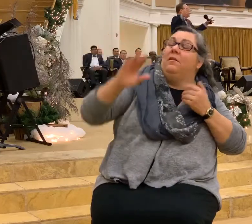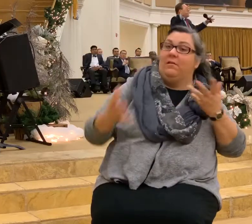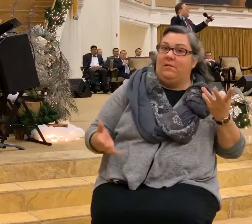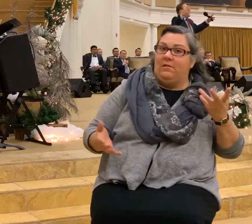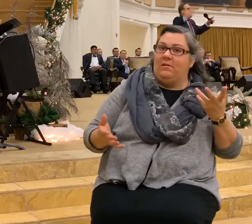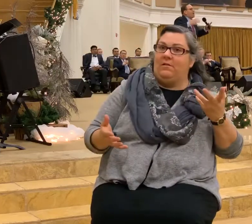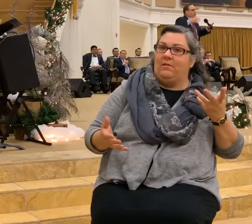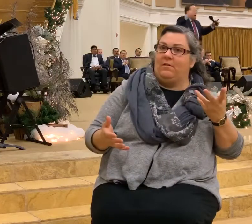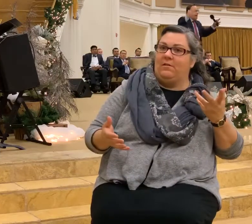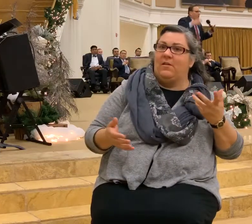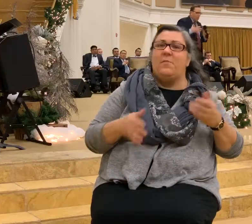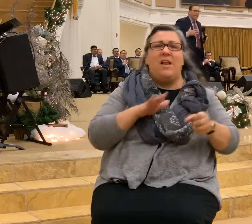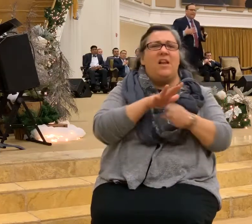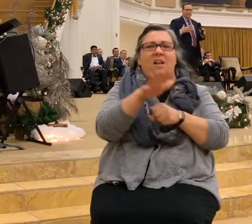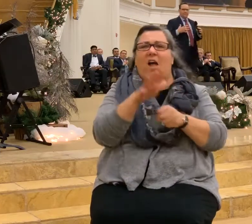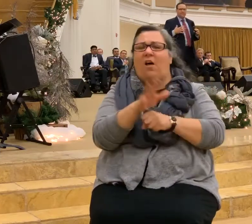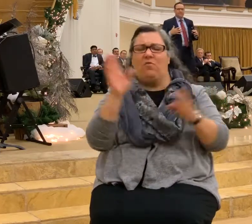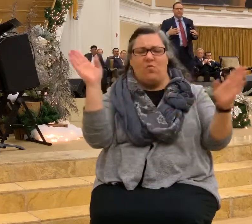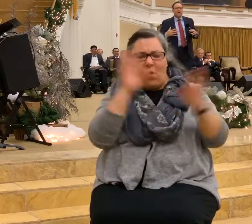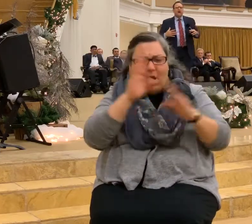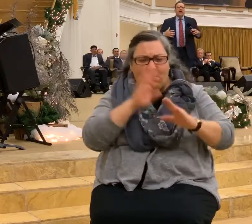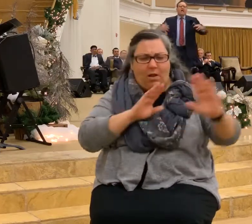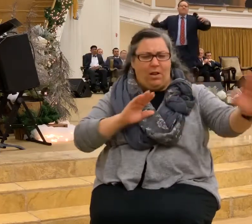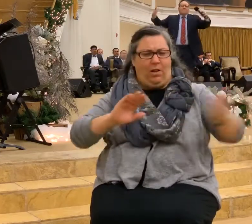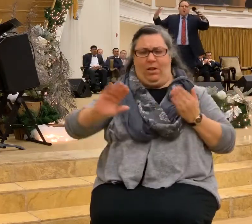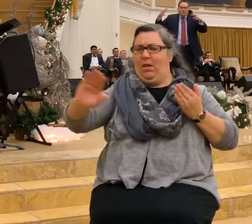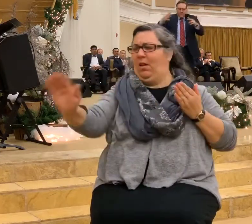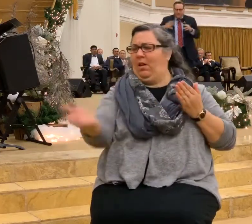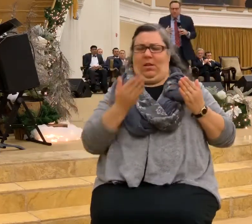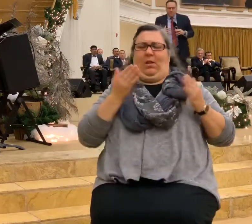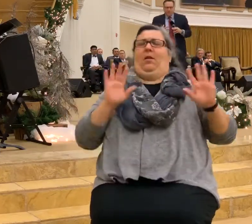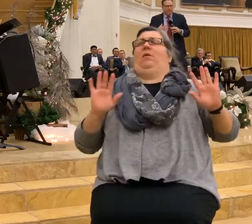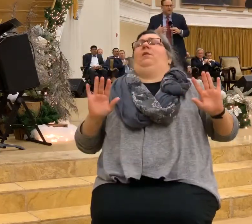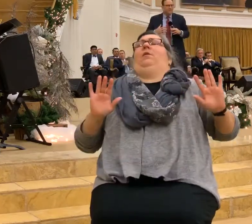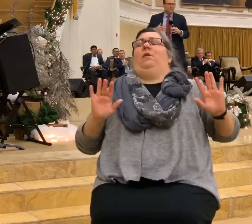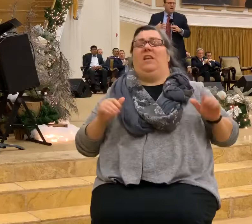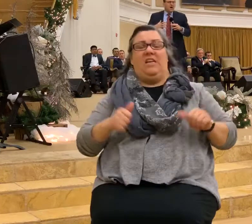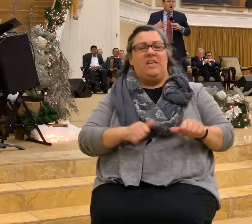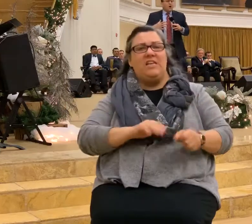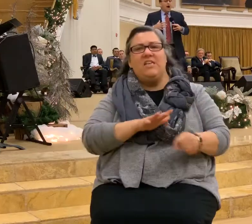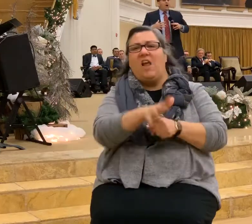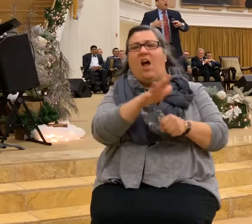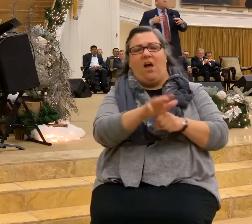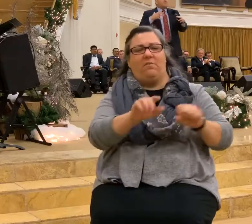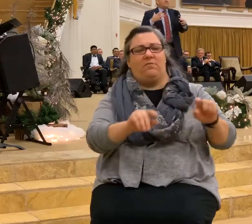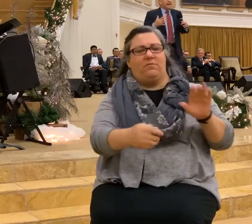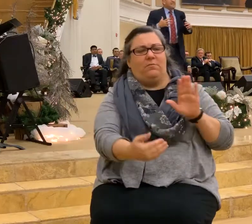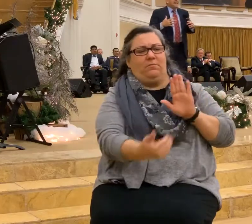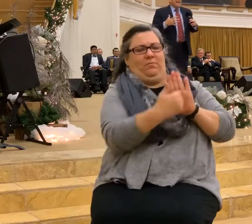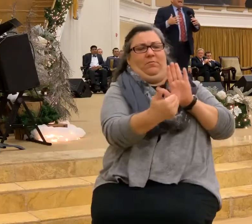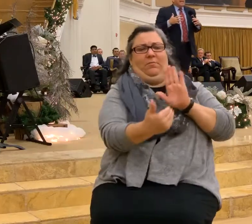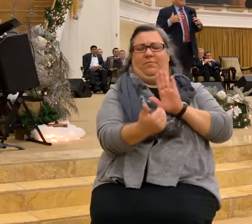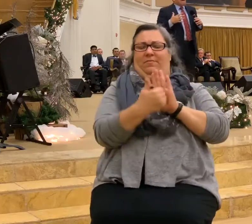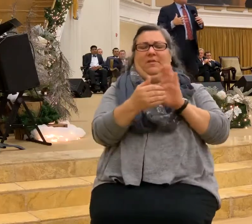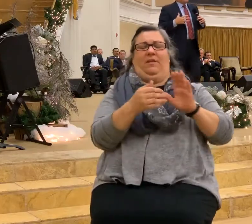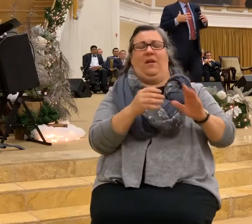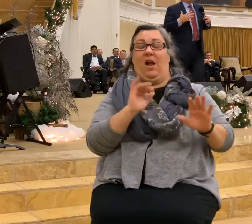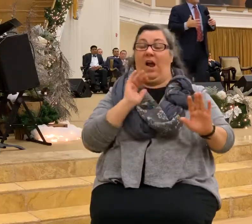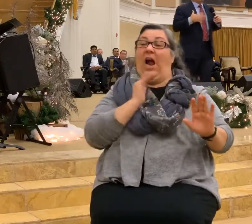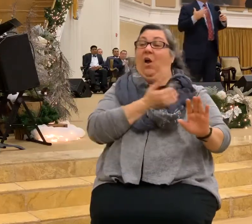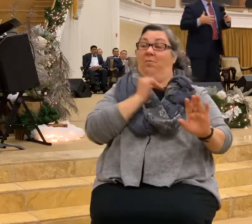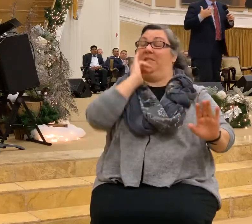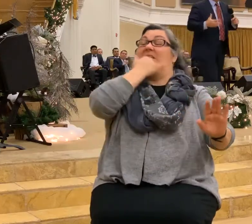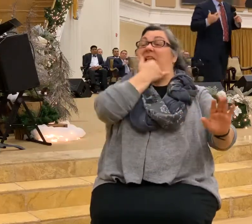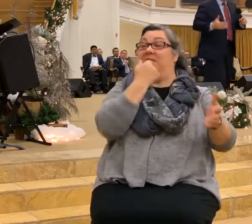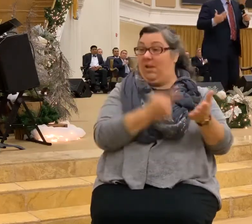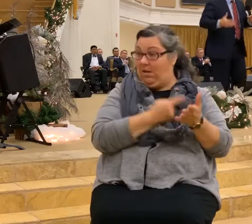Either there's been enough hell come our way, enough opposing forces, or our own mistake. And sometimes we